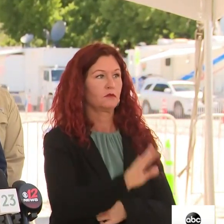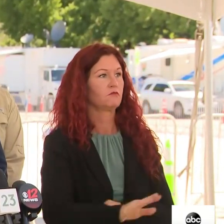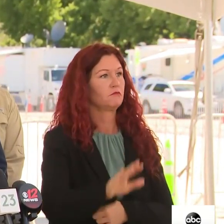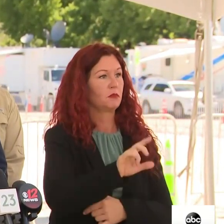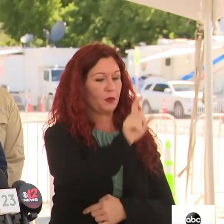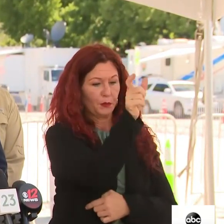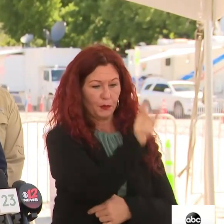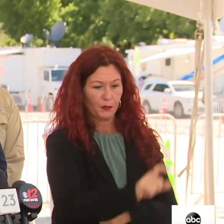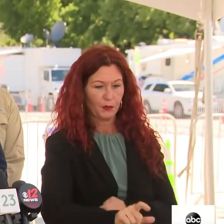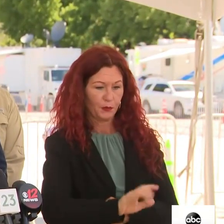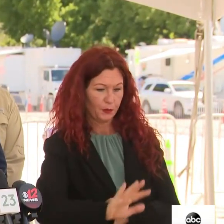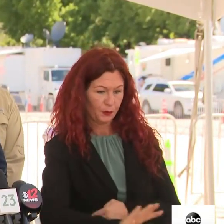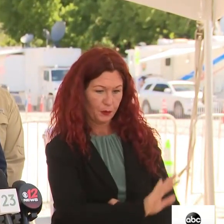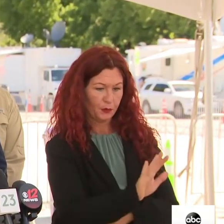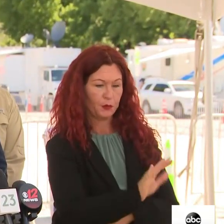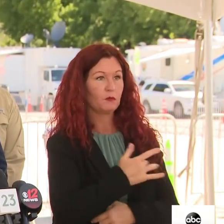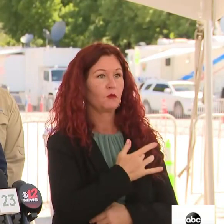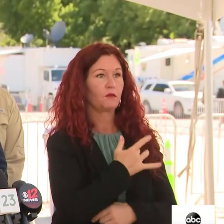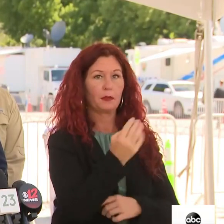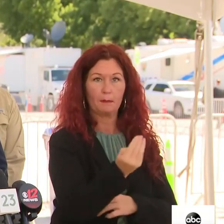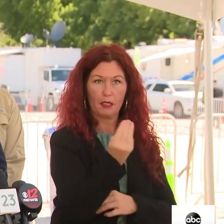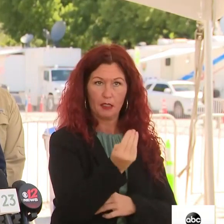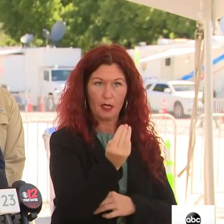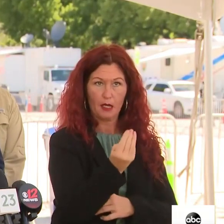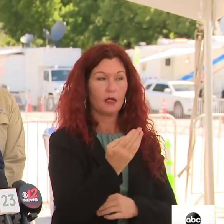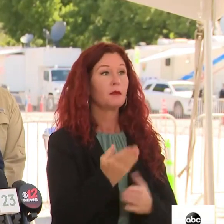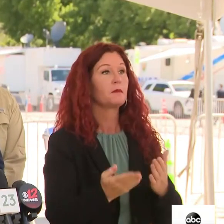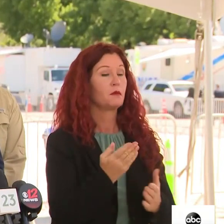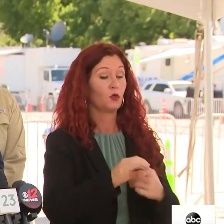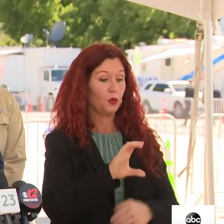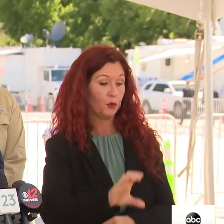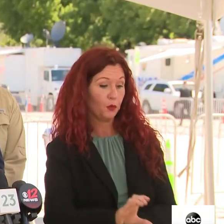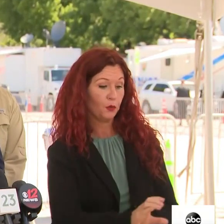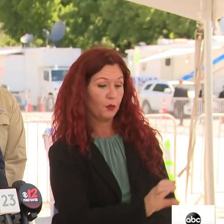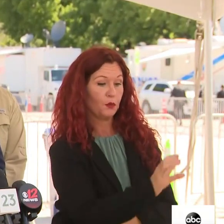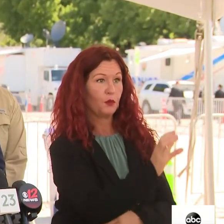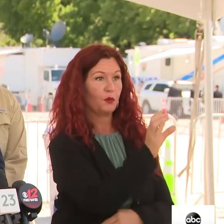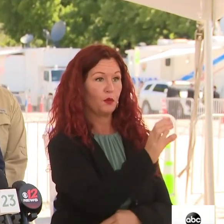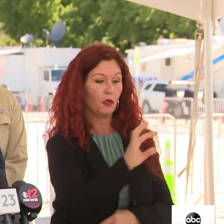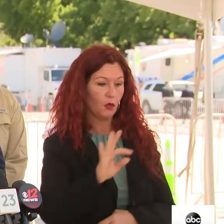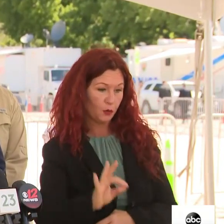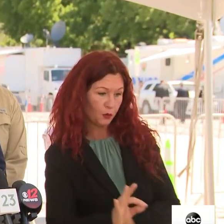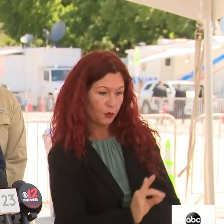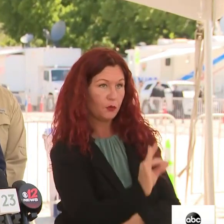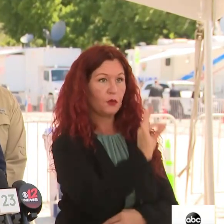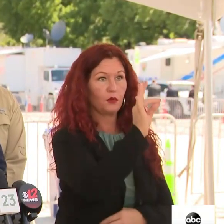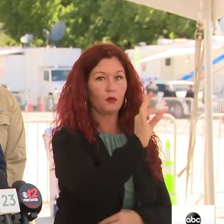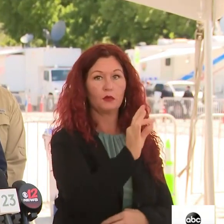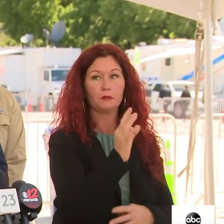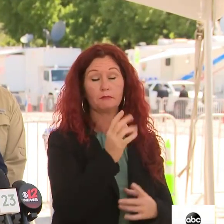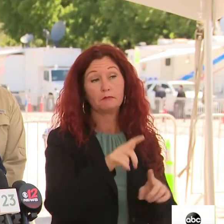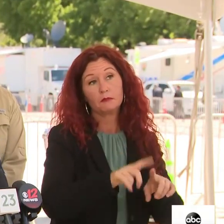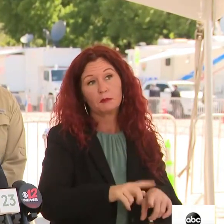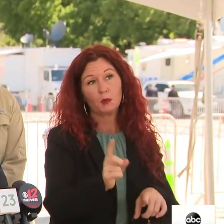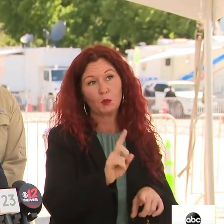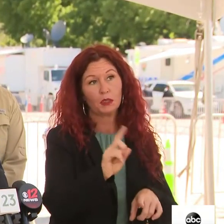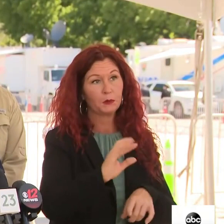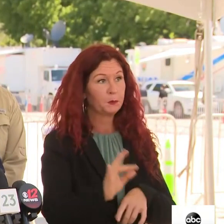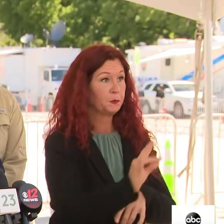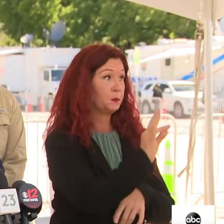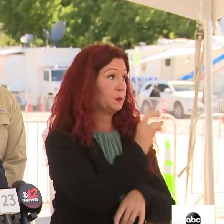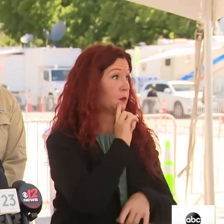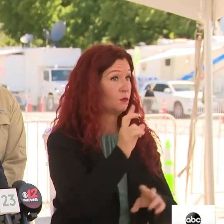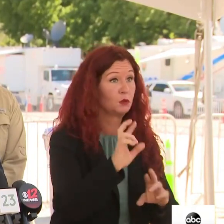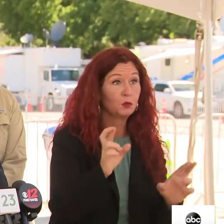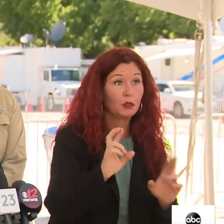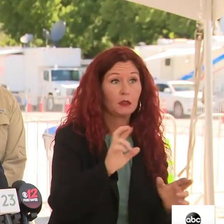possibly spreading northward through the peninsula on Tuesday, depending on the track. So we're preparing for the risk of isolated tornadoes,